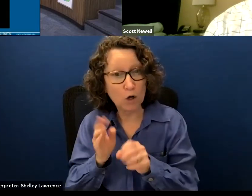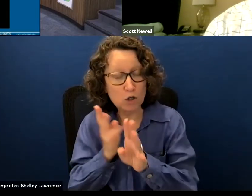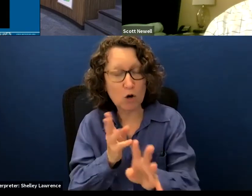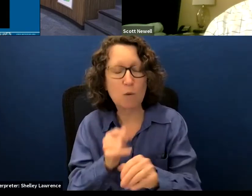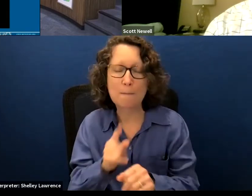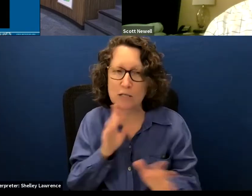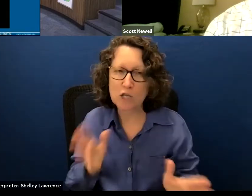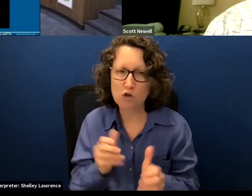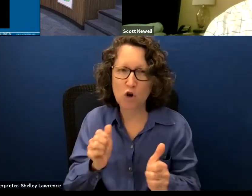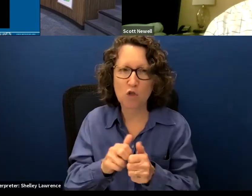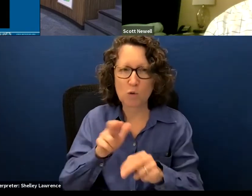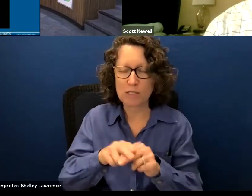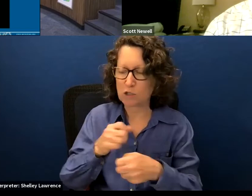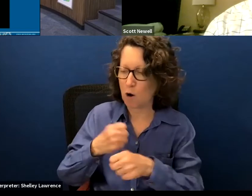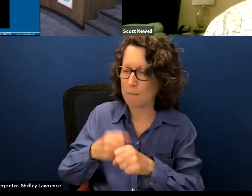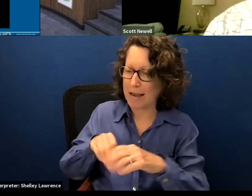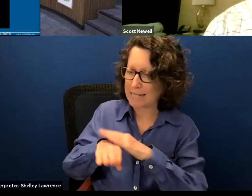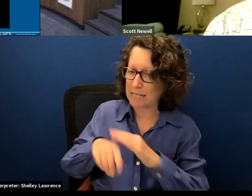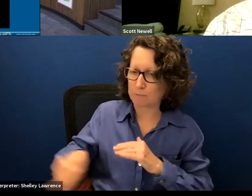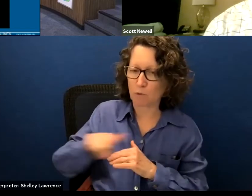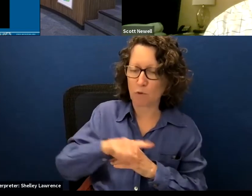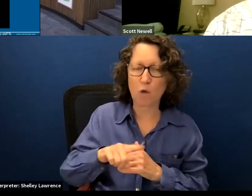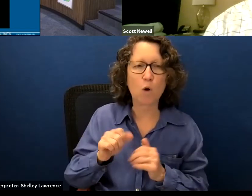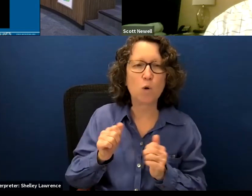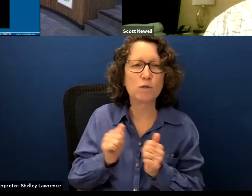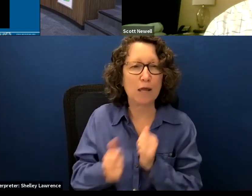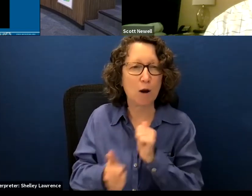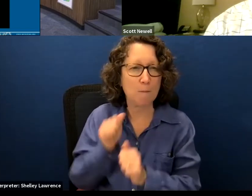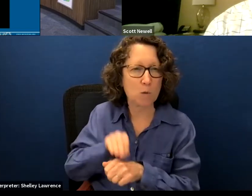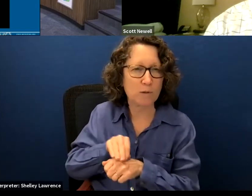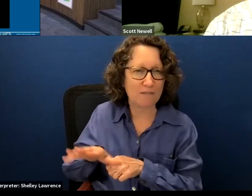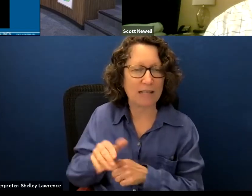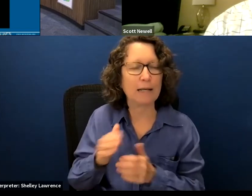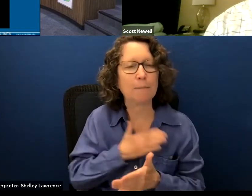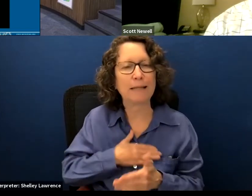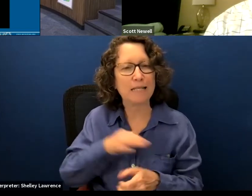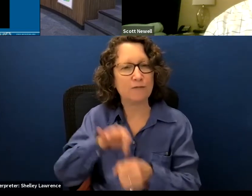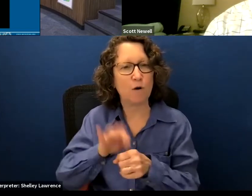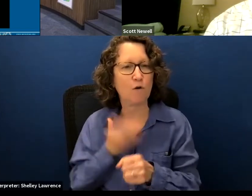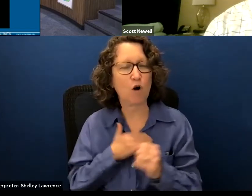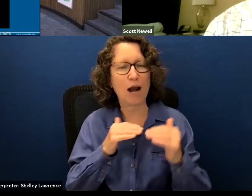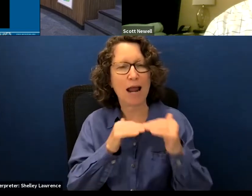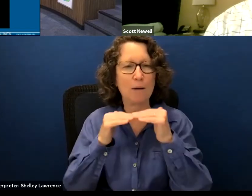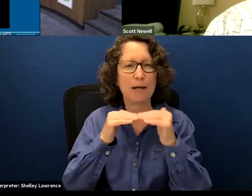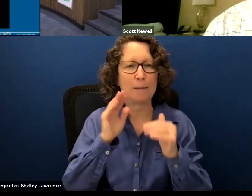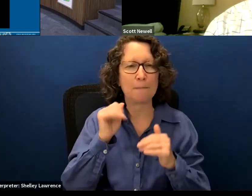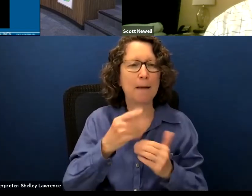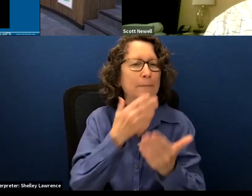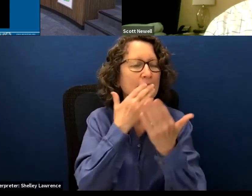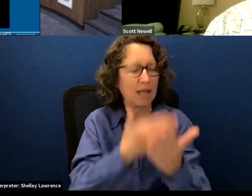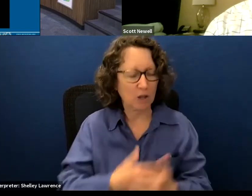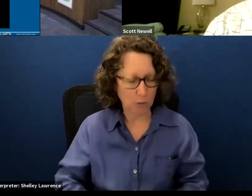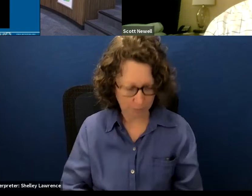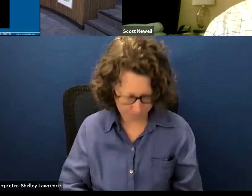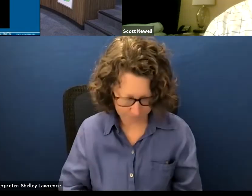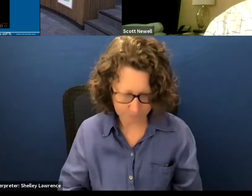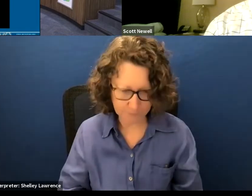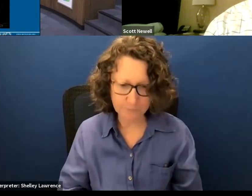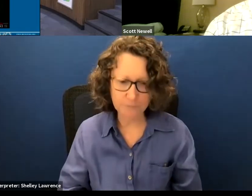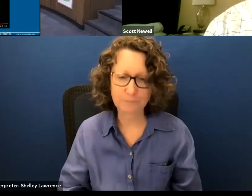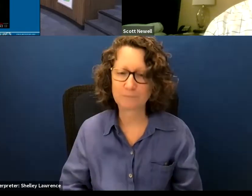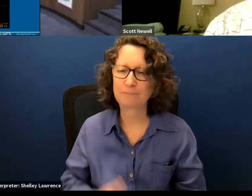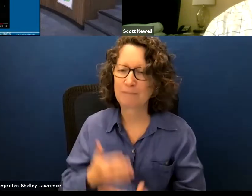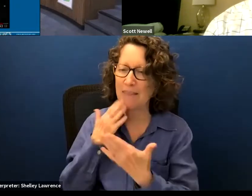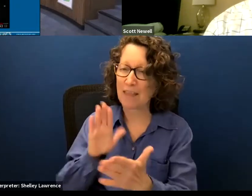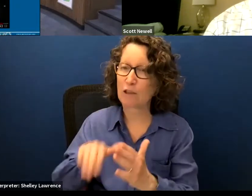ensure that seats are made accessible to those that are most affected. Please vote for our equity map. Thank you. Thank